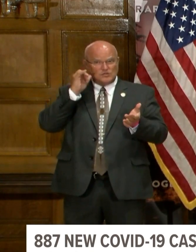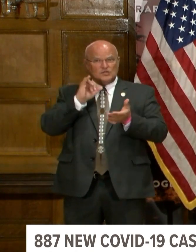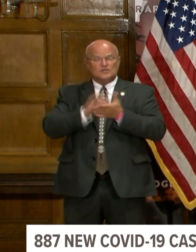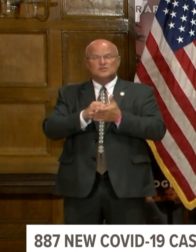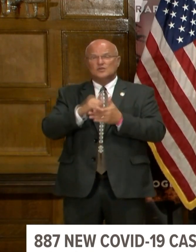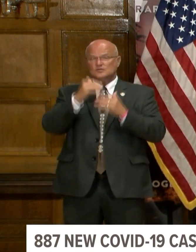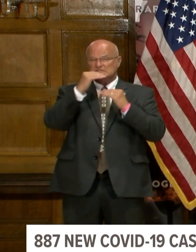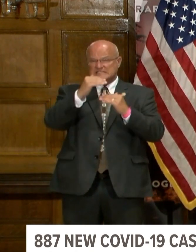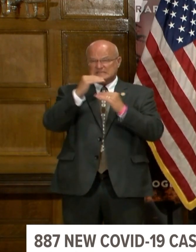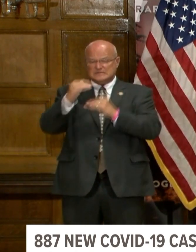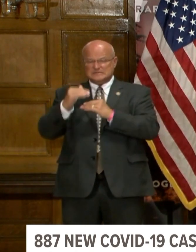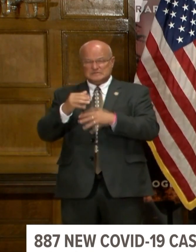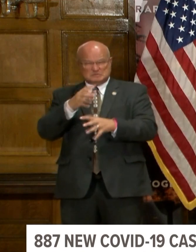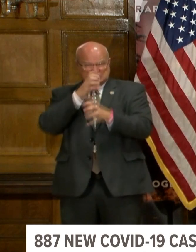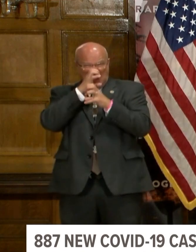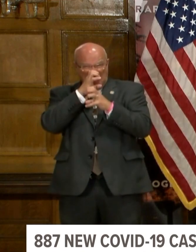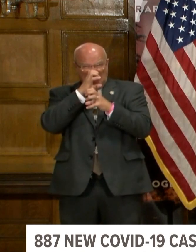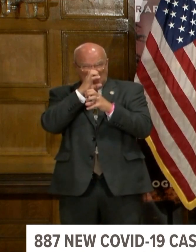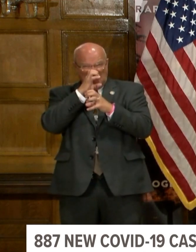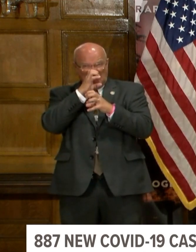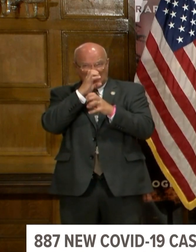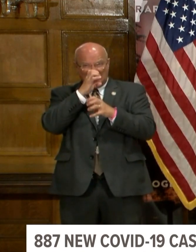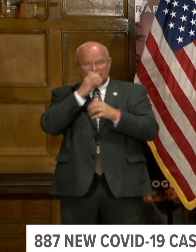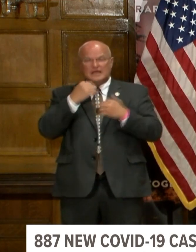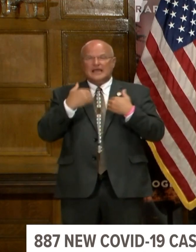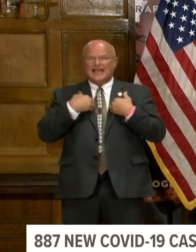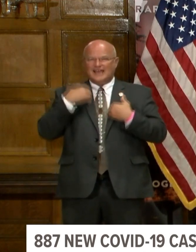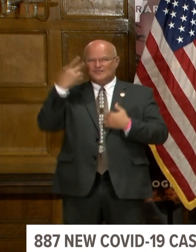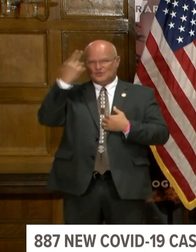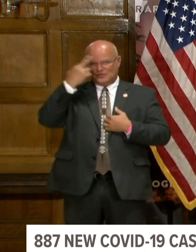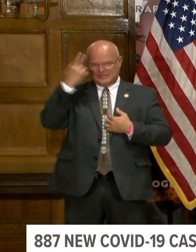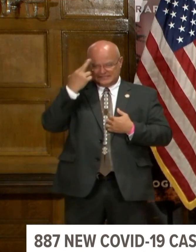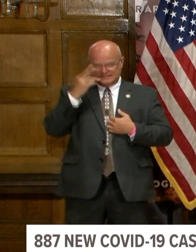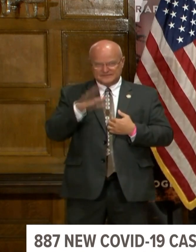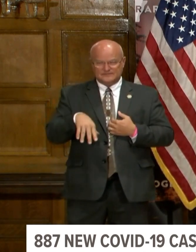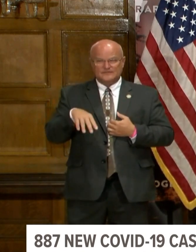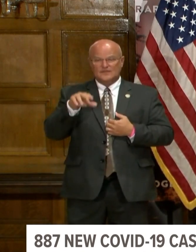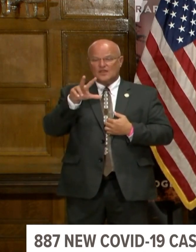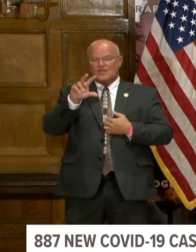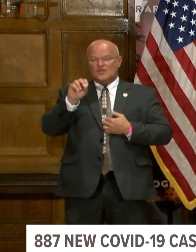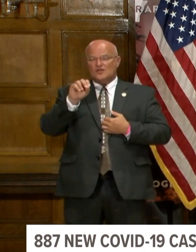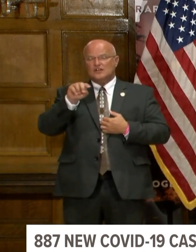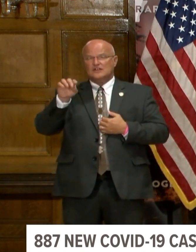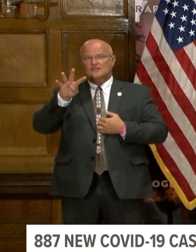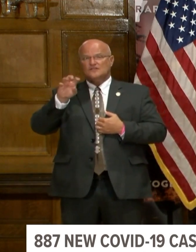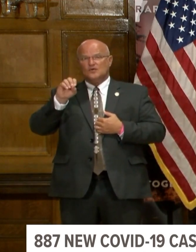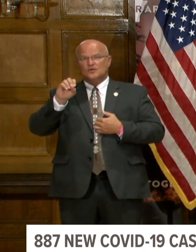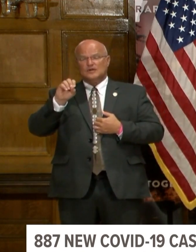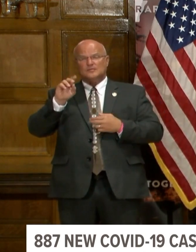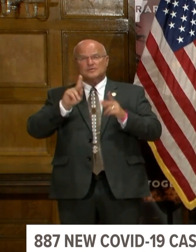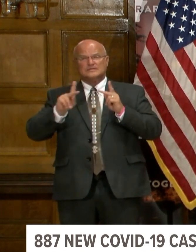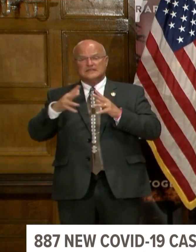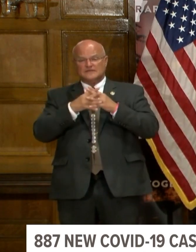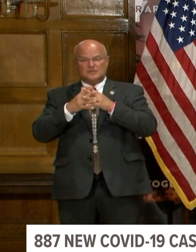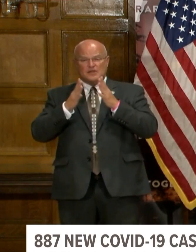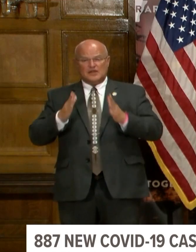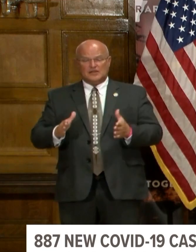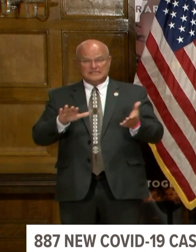restrictions seem harsh, they are there for a reason. 30 to 40% of all Americans that have